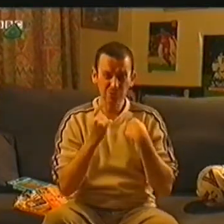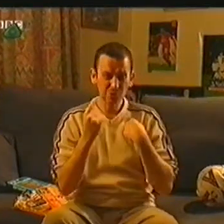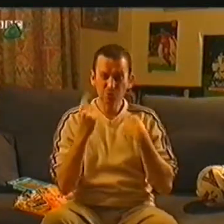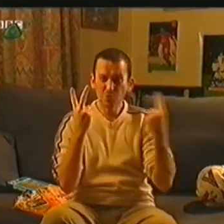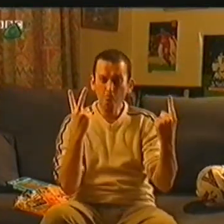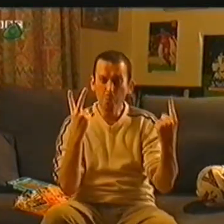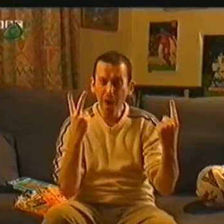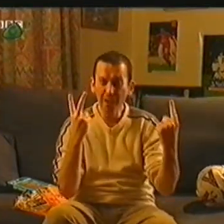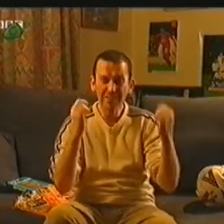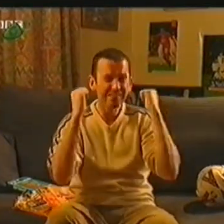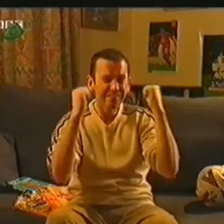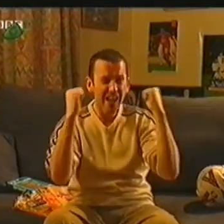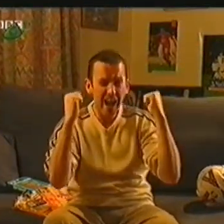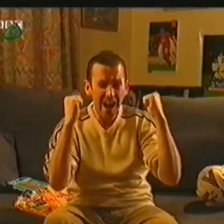Goal! 2-1.